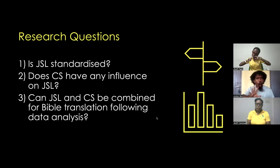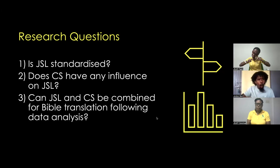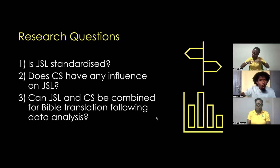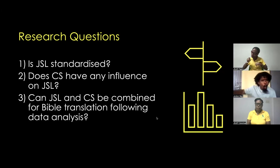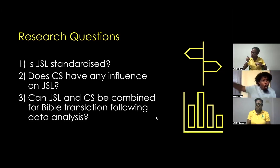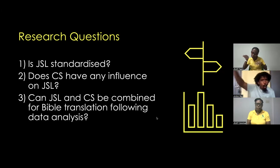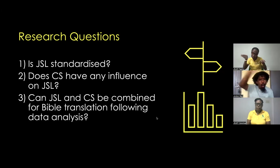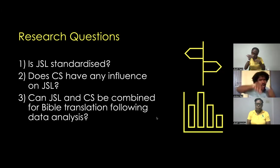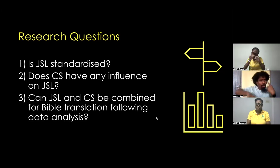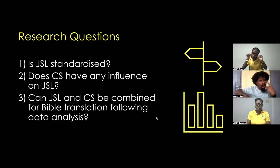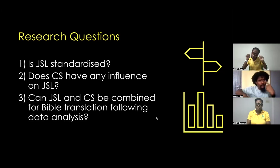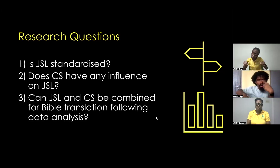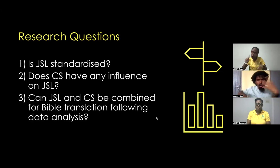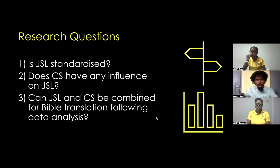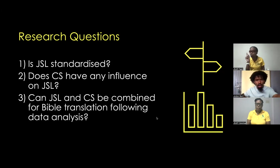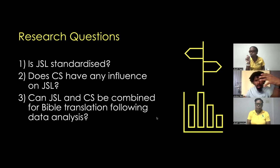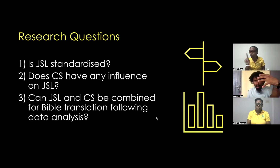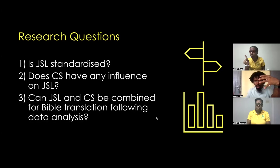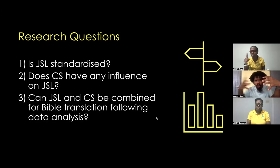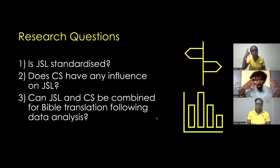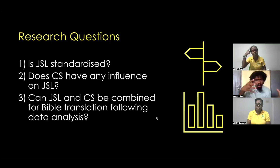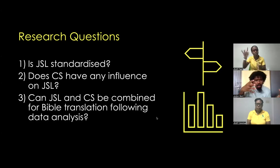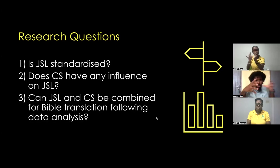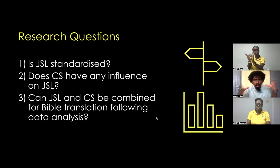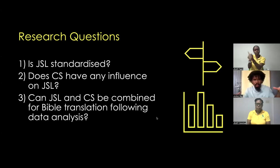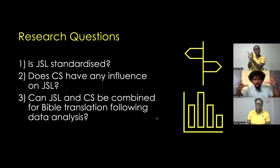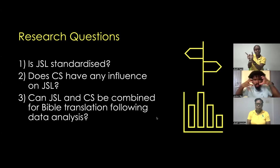the Bible translation following the data analysis?